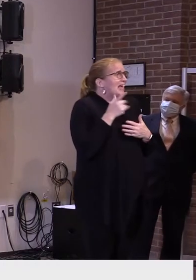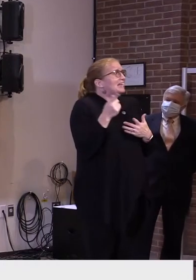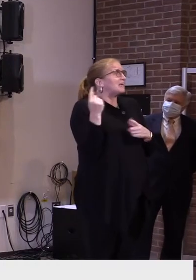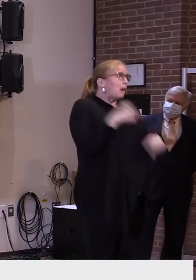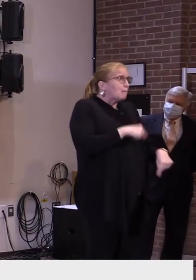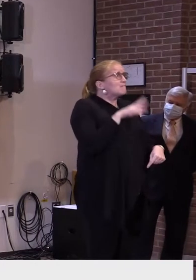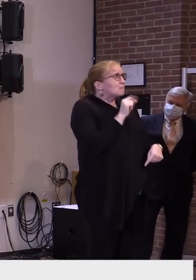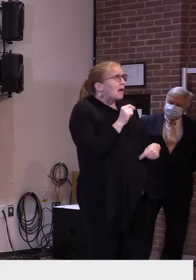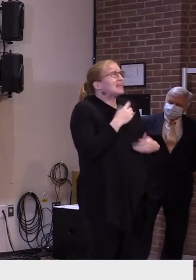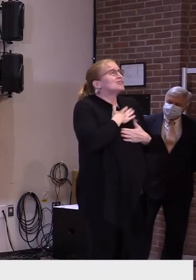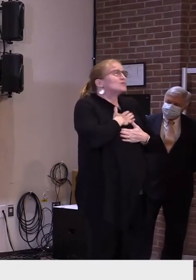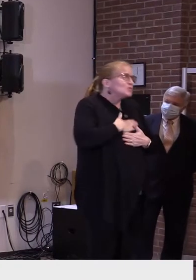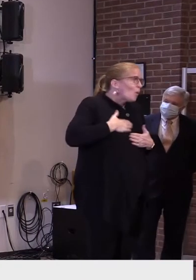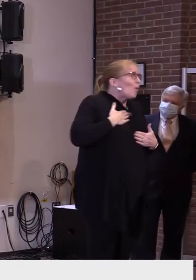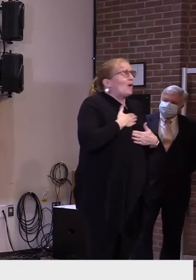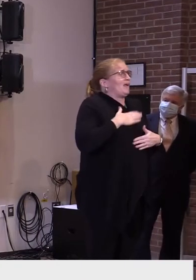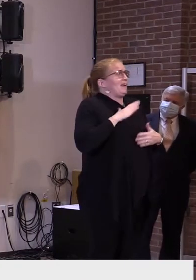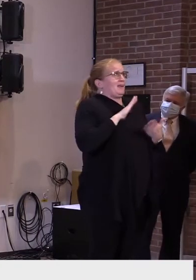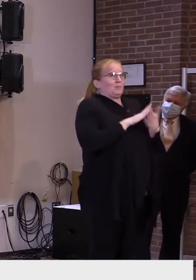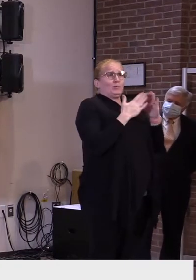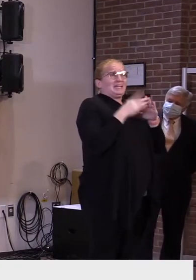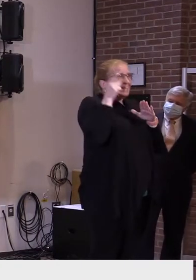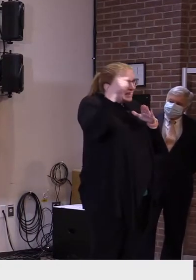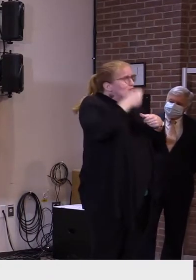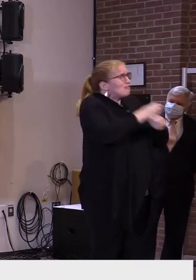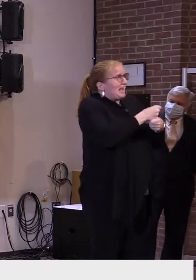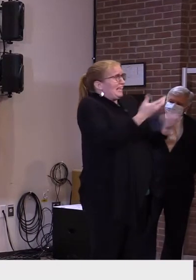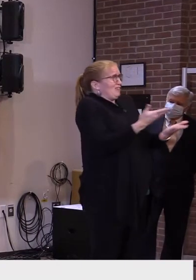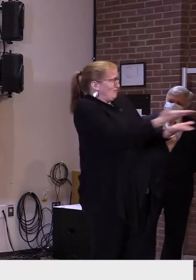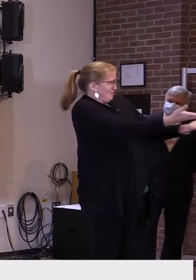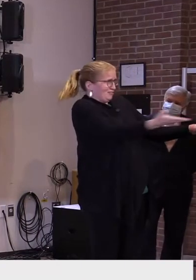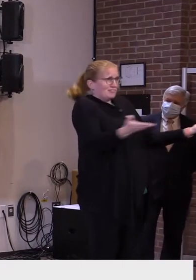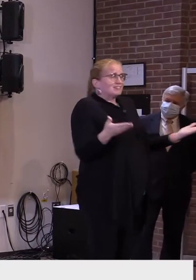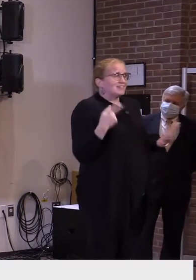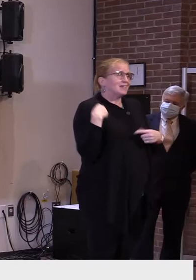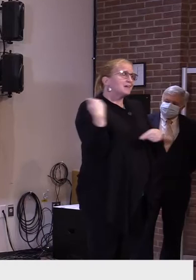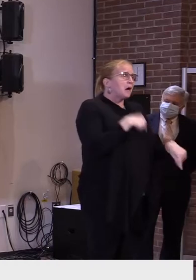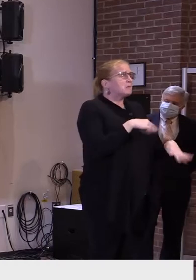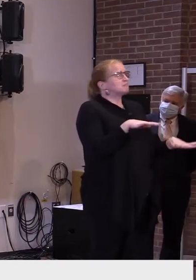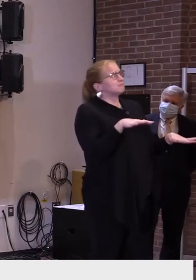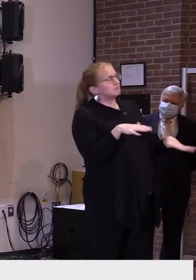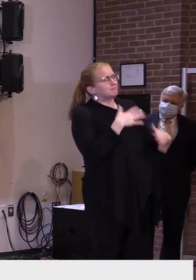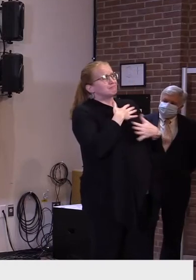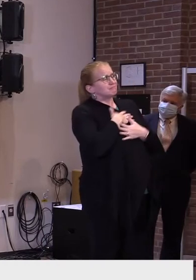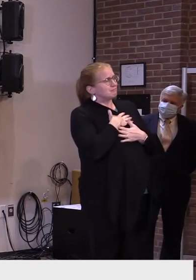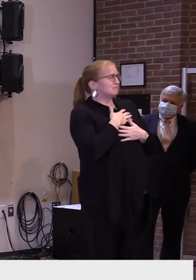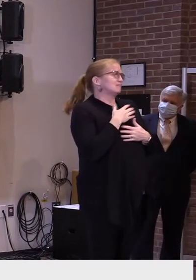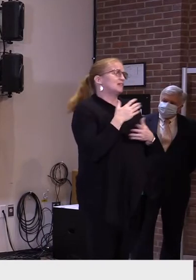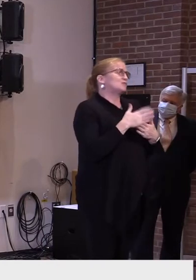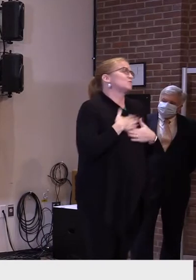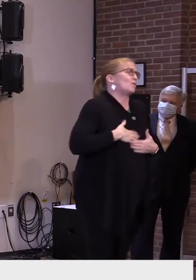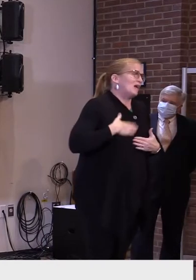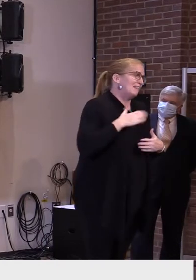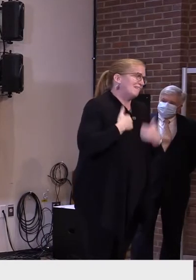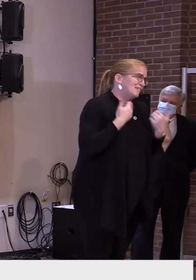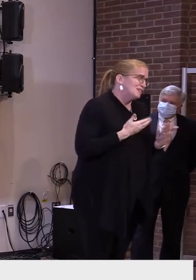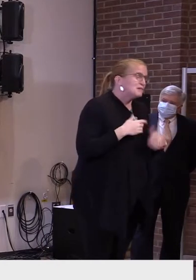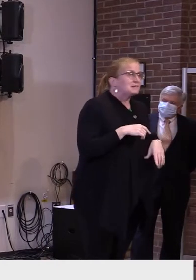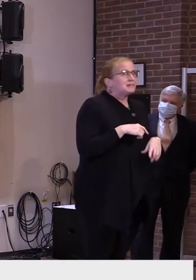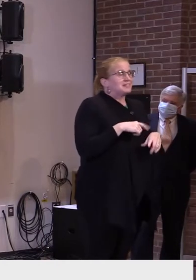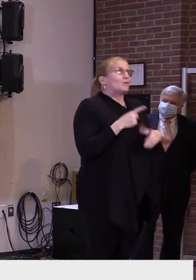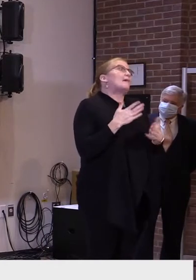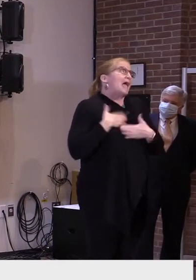here in Vermont. So on that side, I'm happy for him. But from a